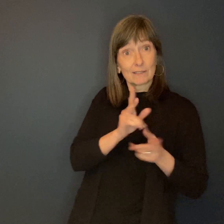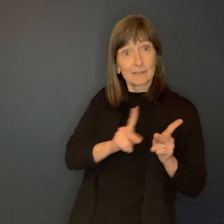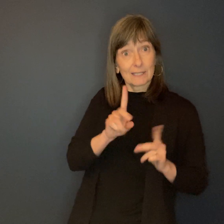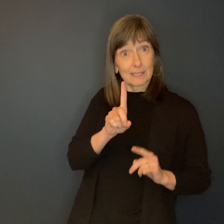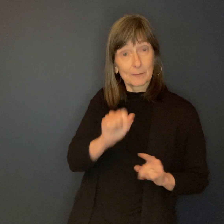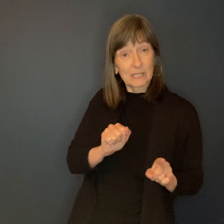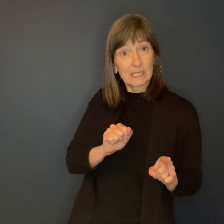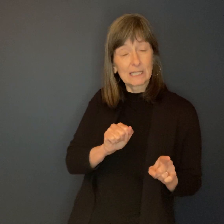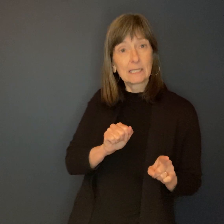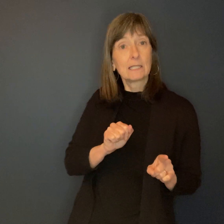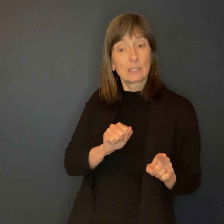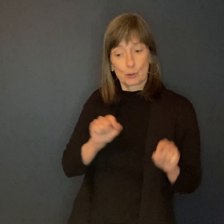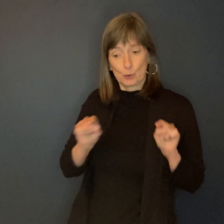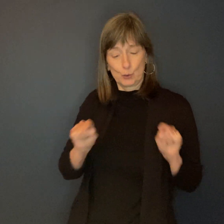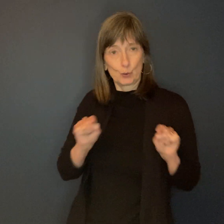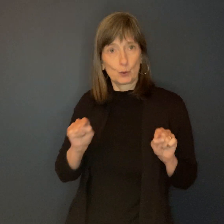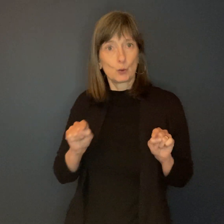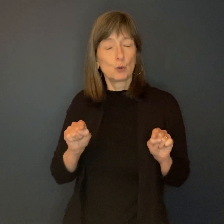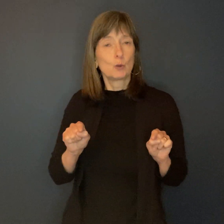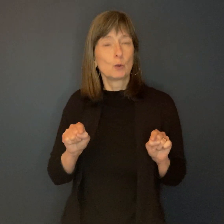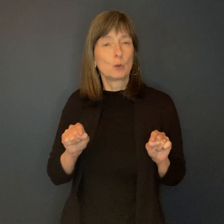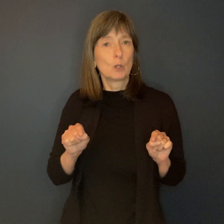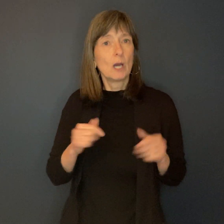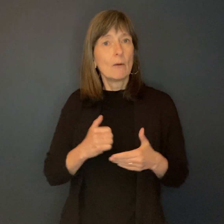that lens to support, I think,